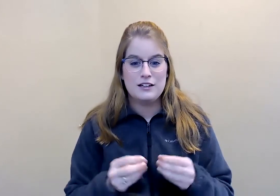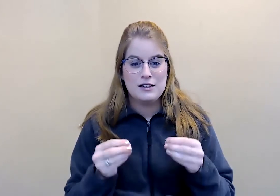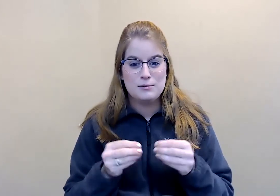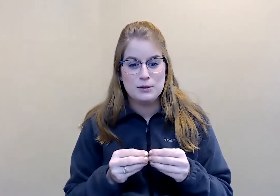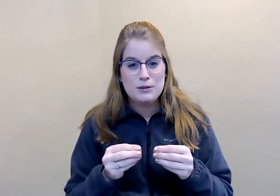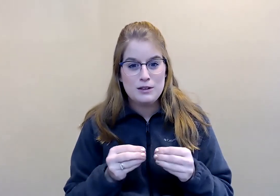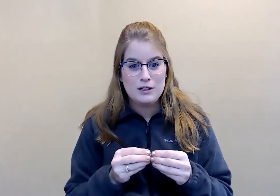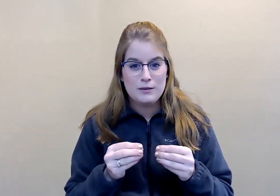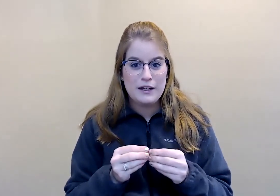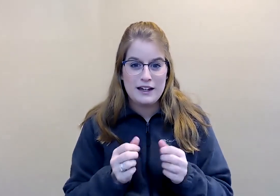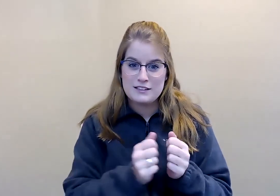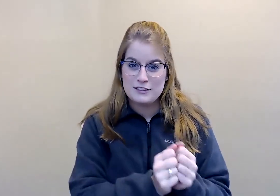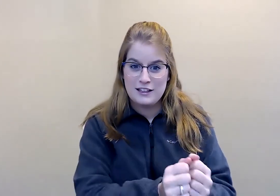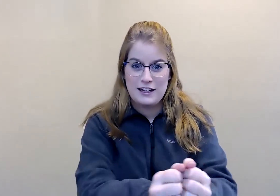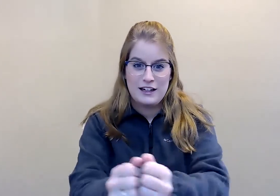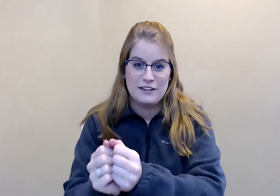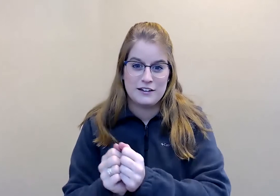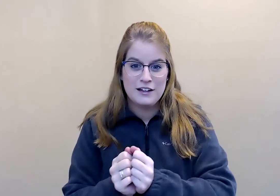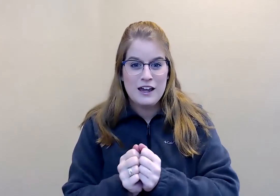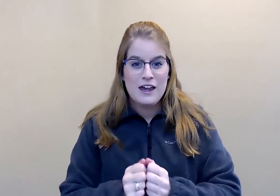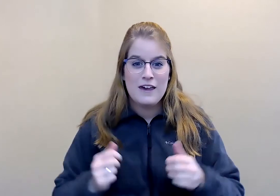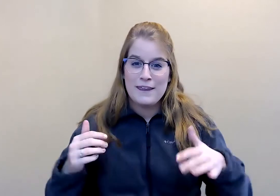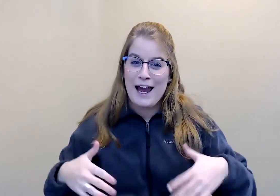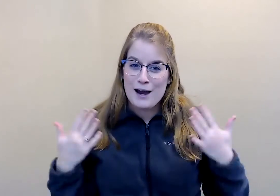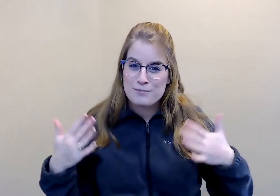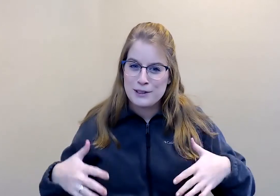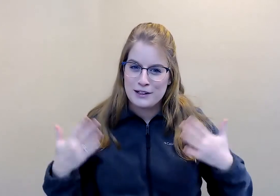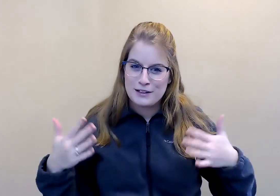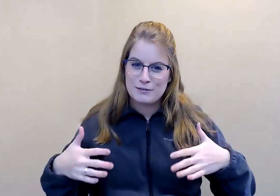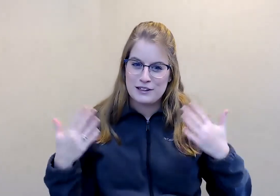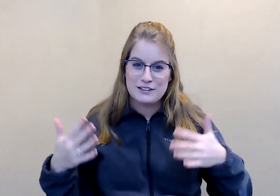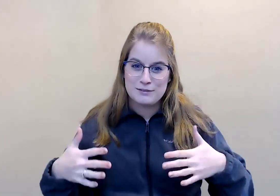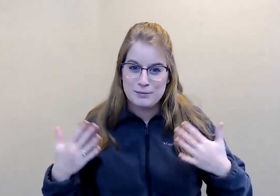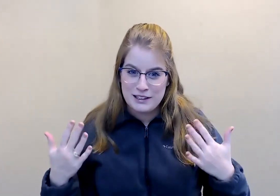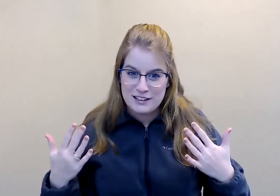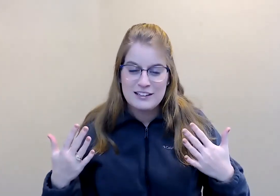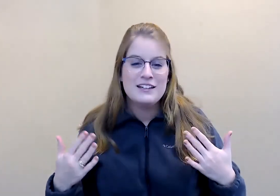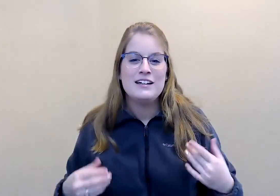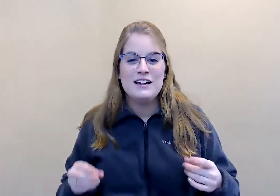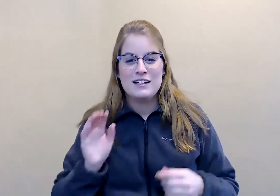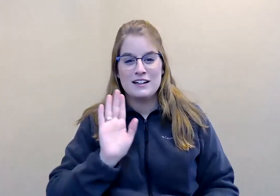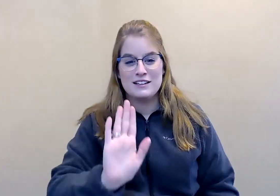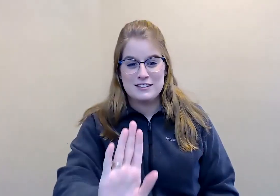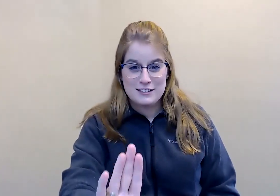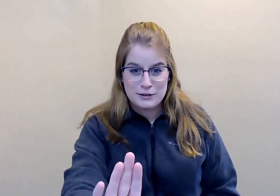the more we get together, the happier we'll be. 'Cause